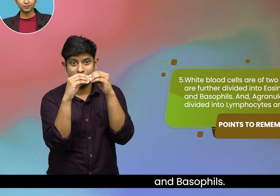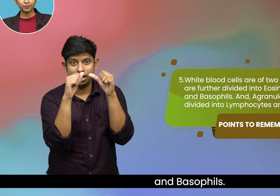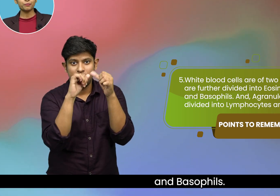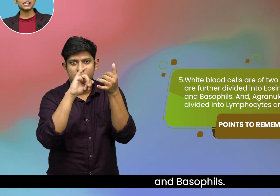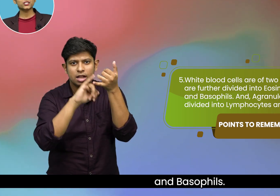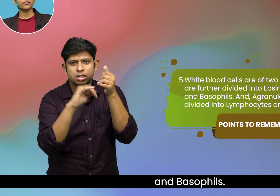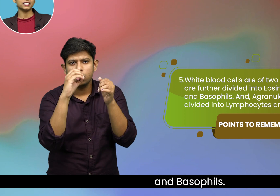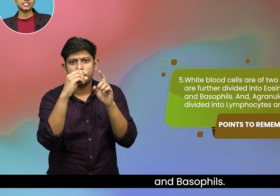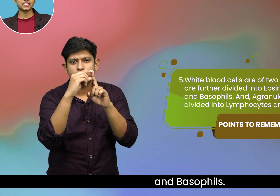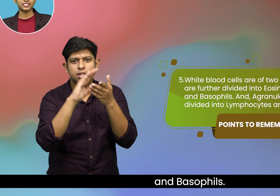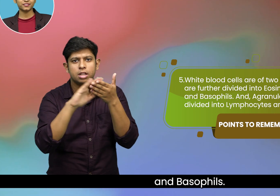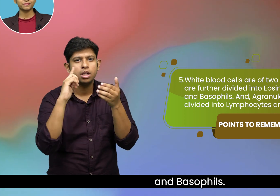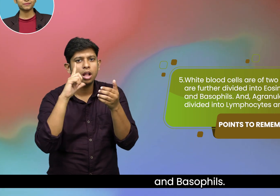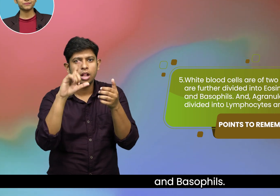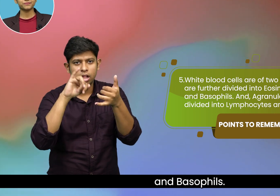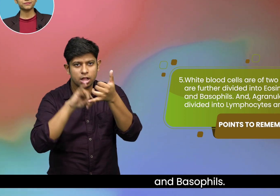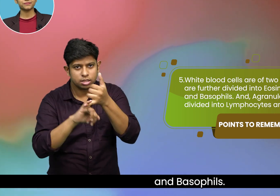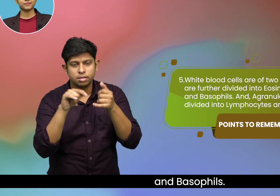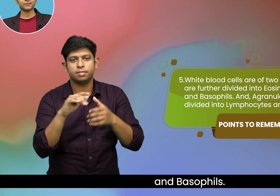and basophils,